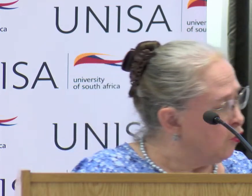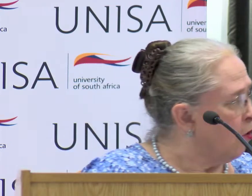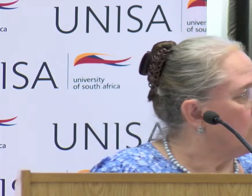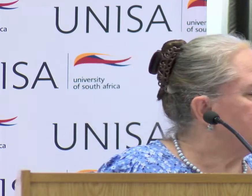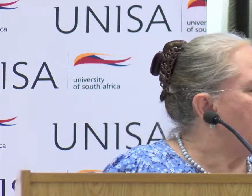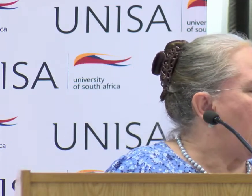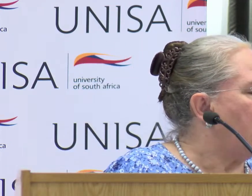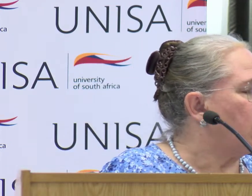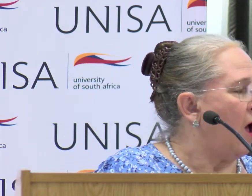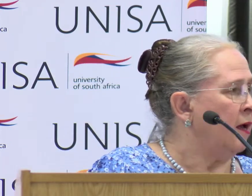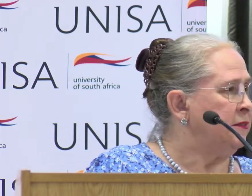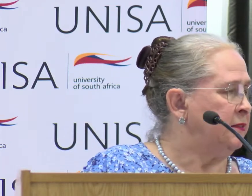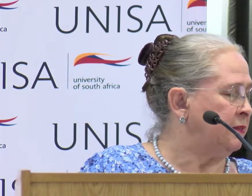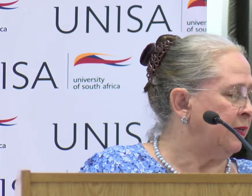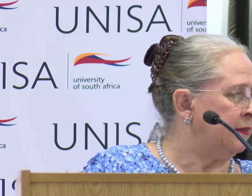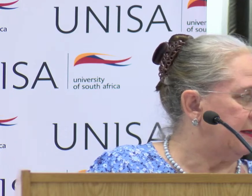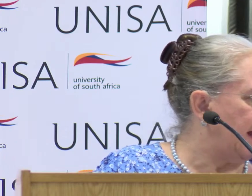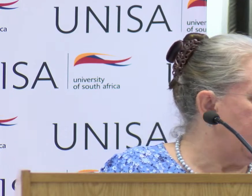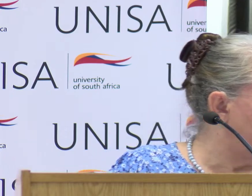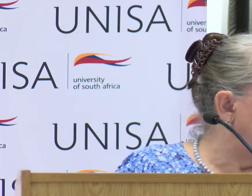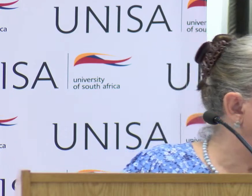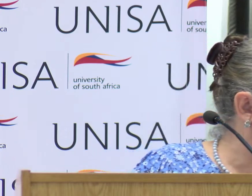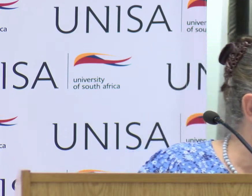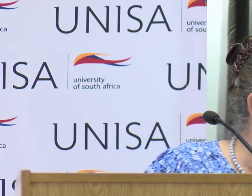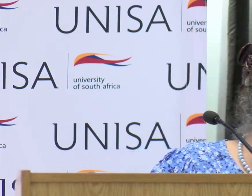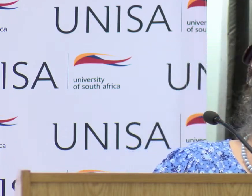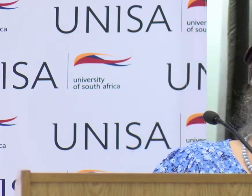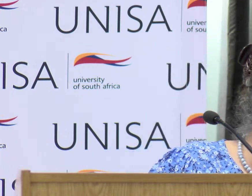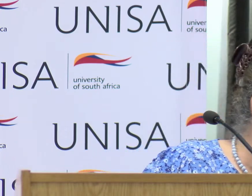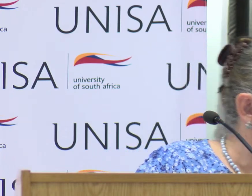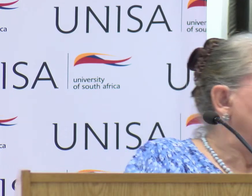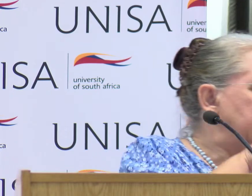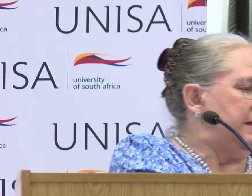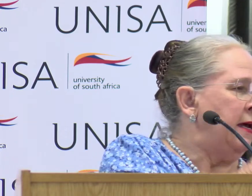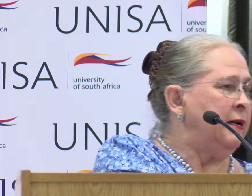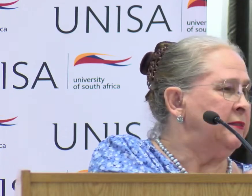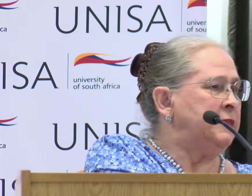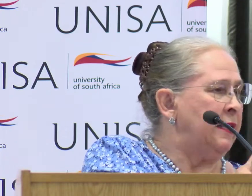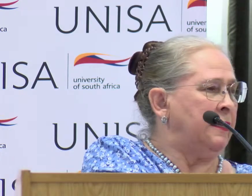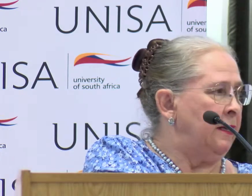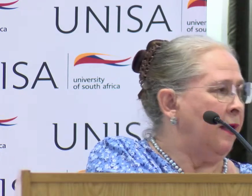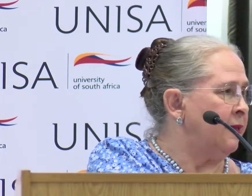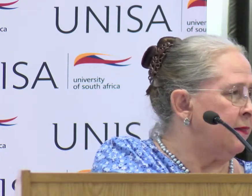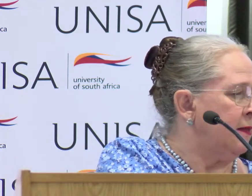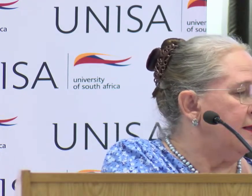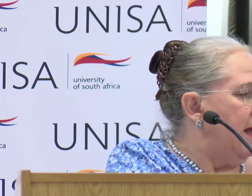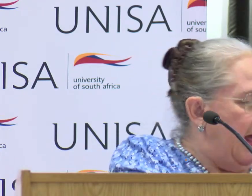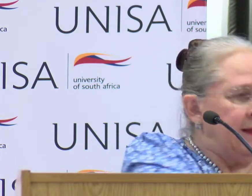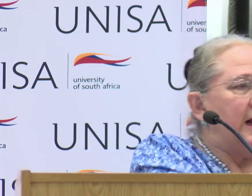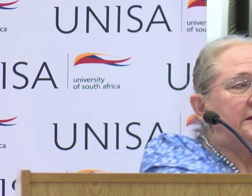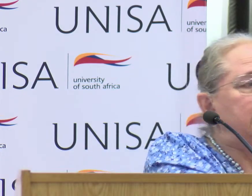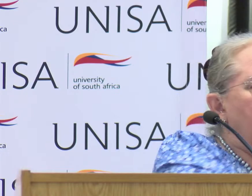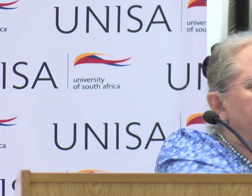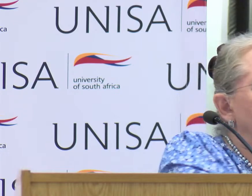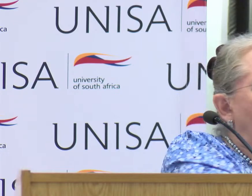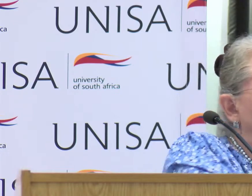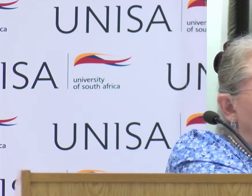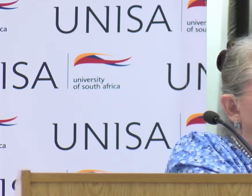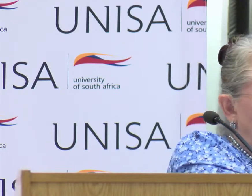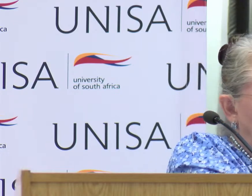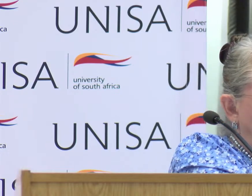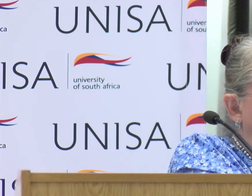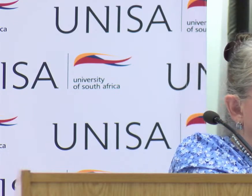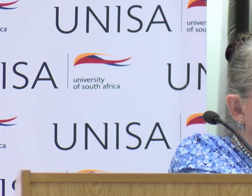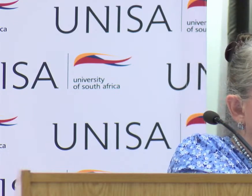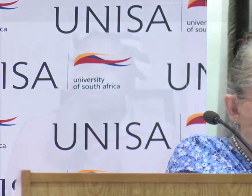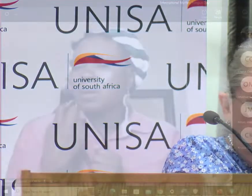I saw with my own eyes that the deaf say one thing, the hearing said another thing, and they start fighting